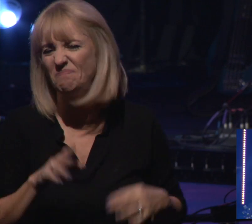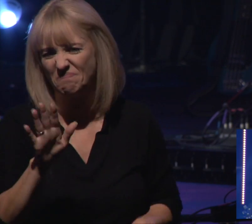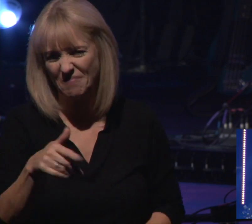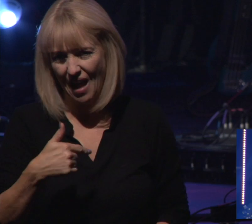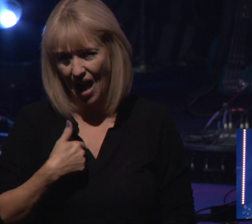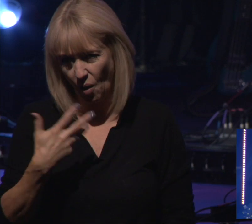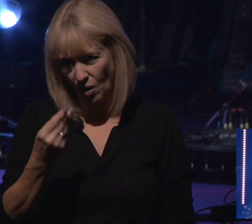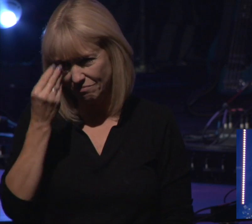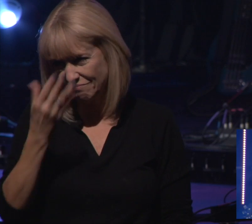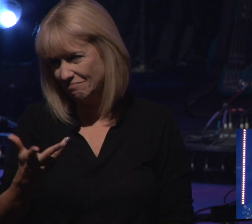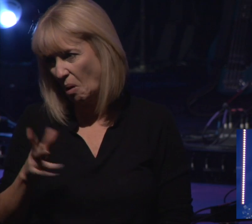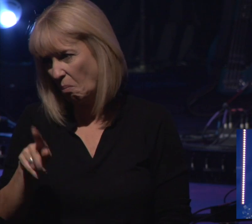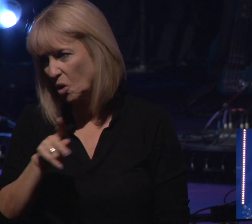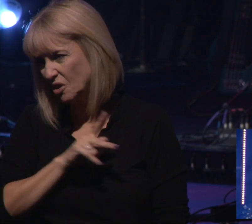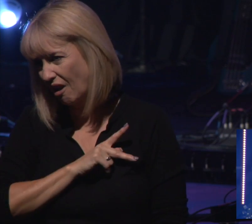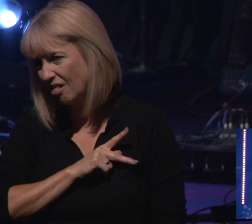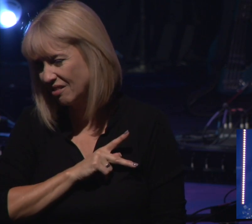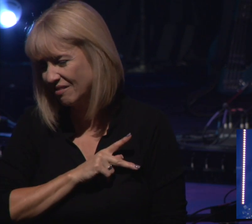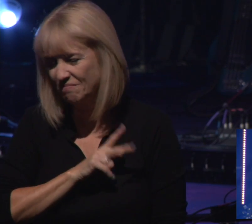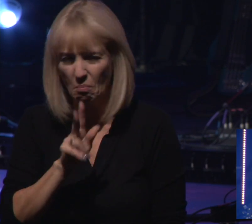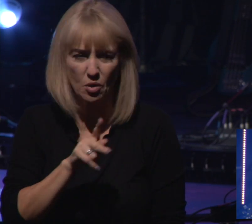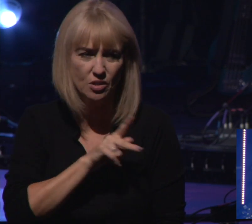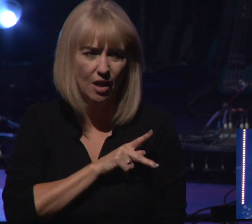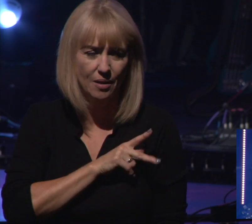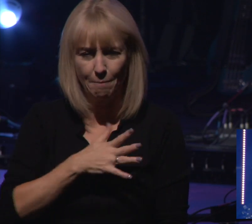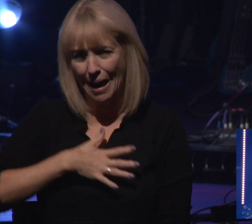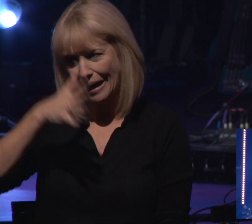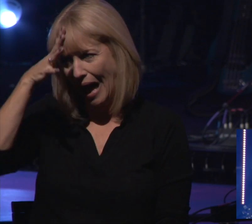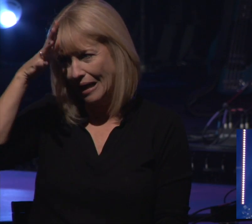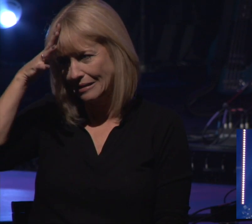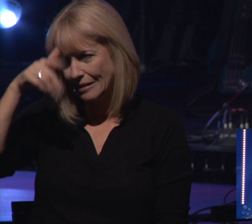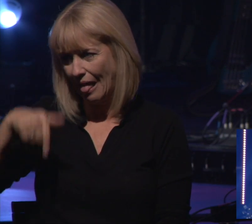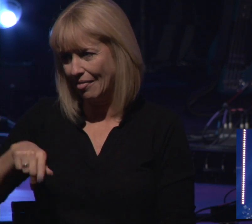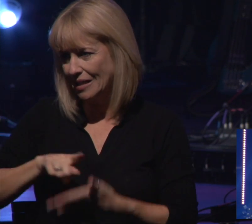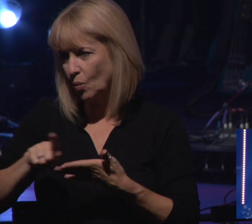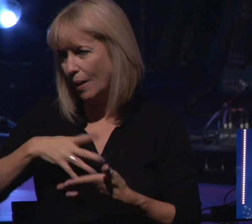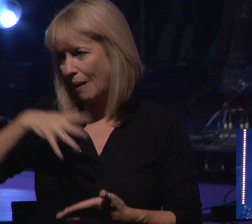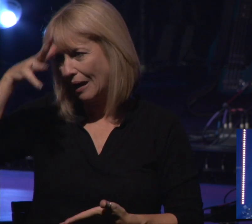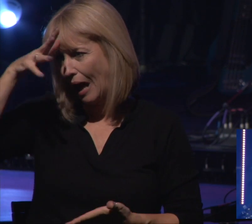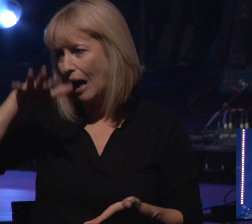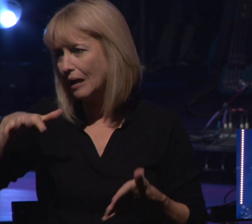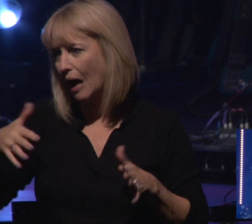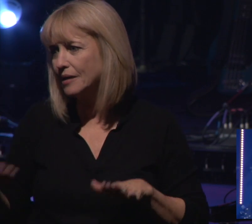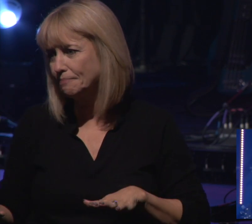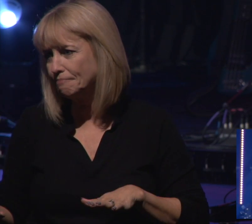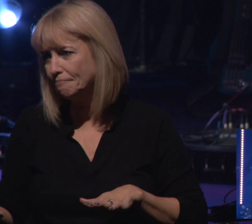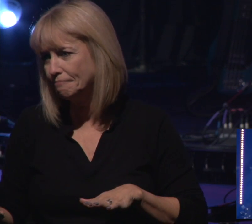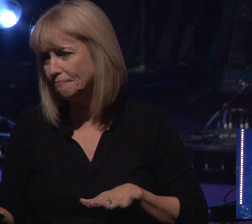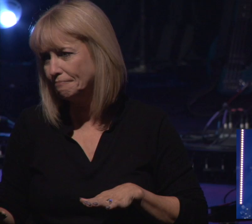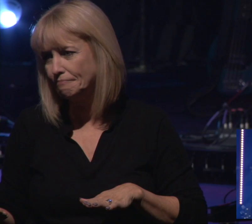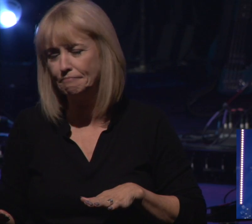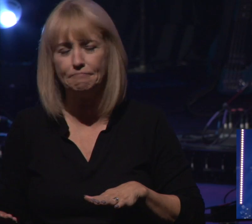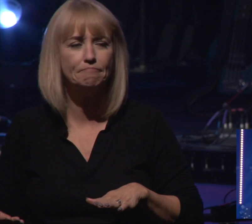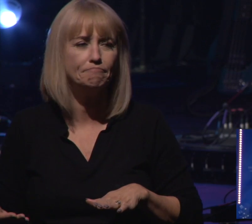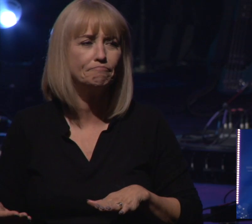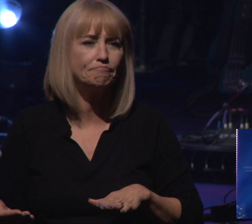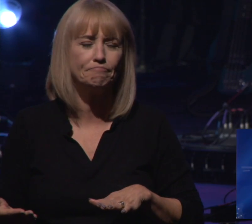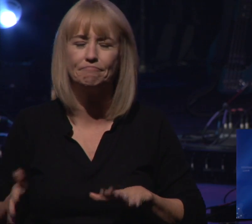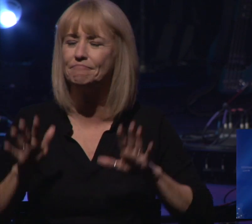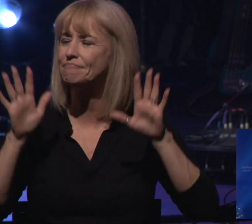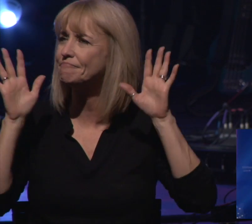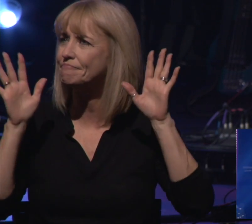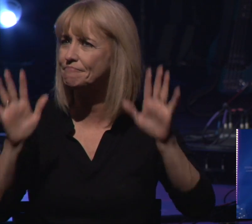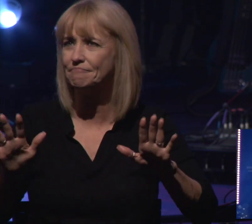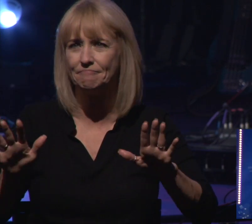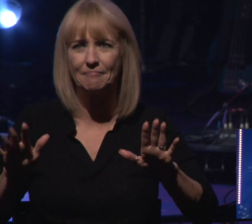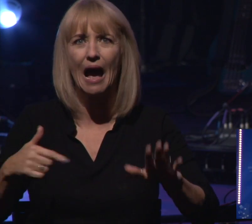talk a little bit, just get personal with you about my dad. And this week my dad died.